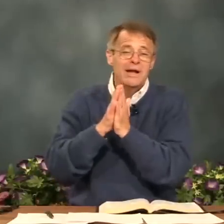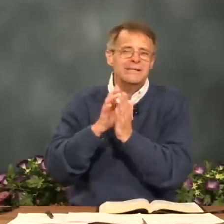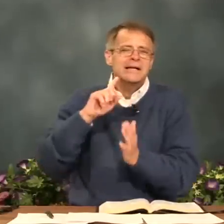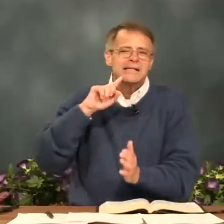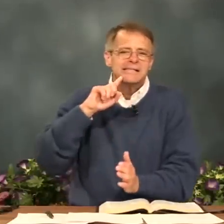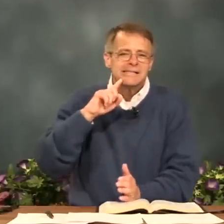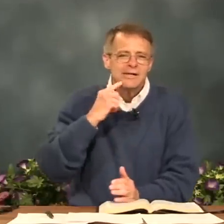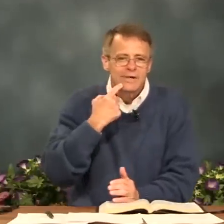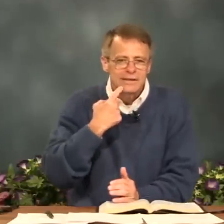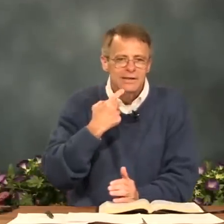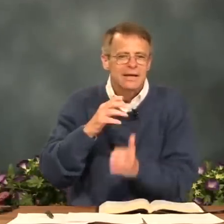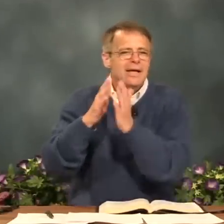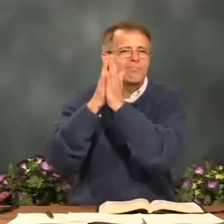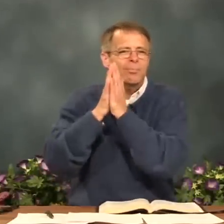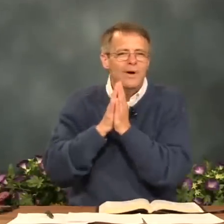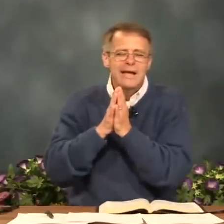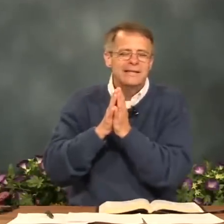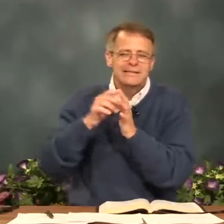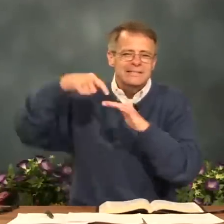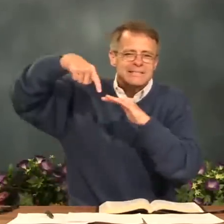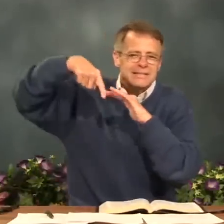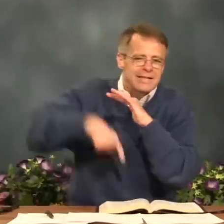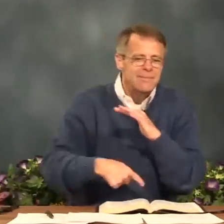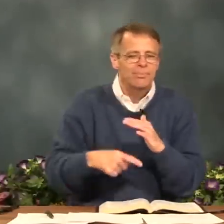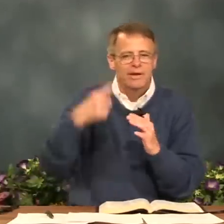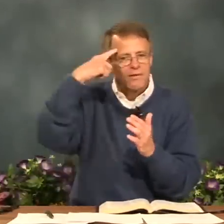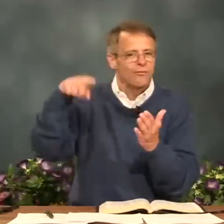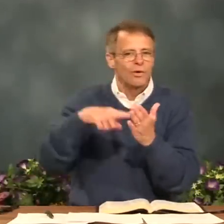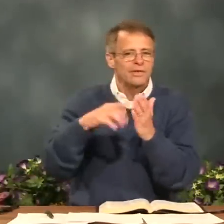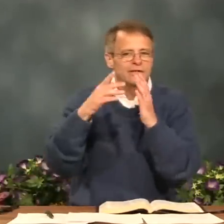prays seriously. He prays deeply for this